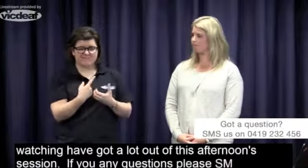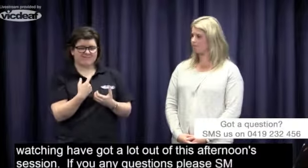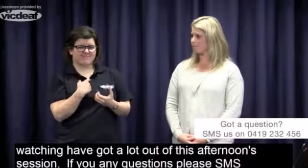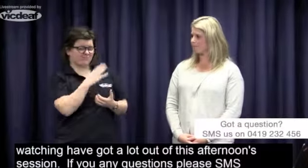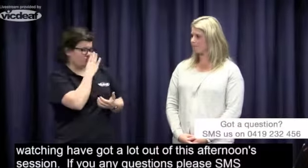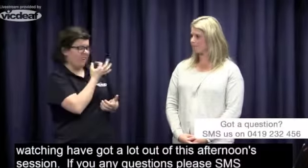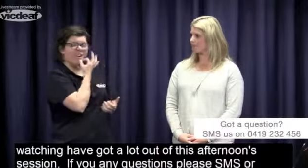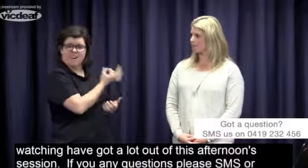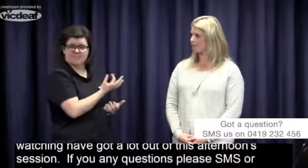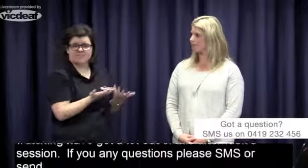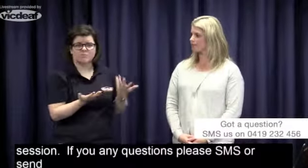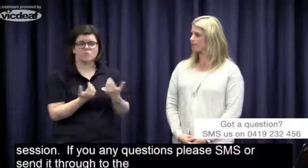website.